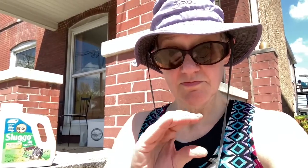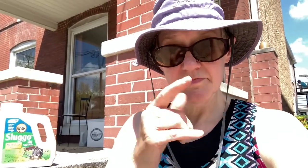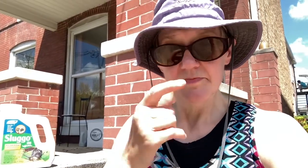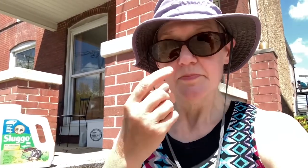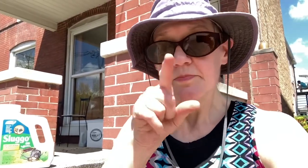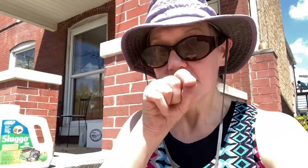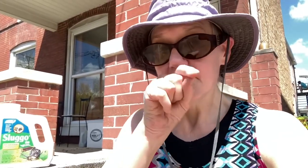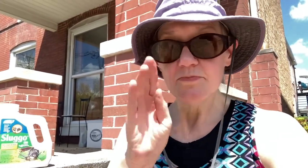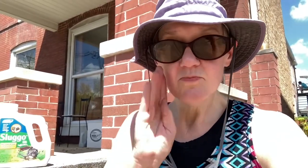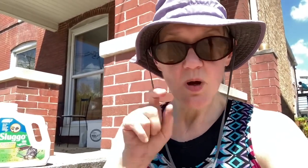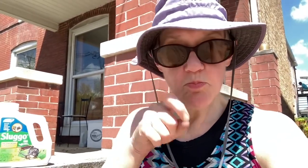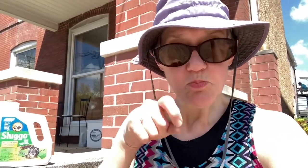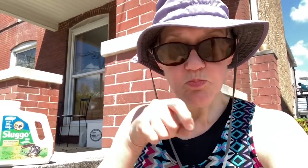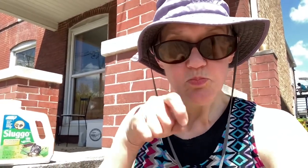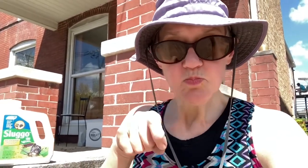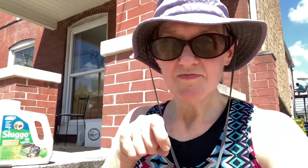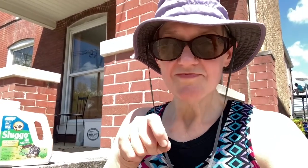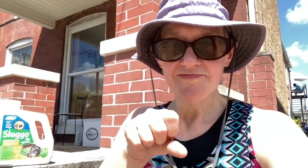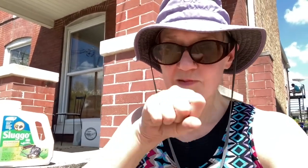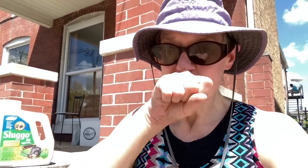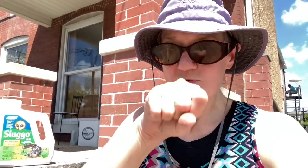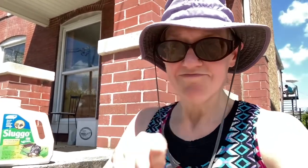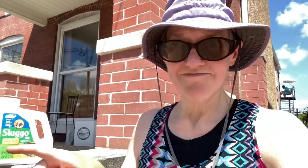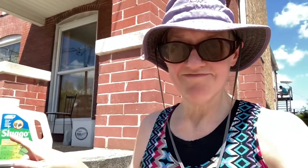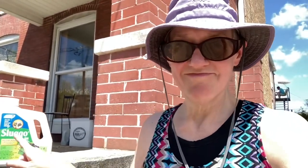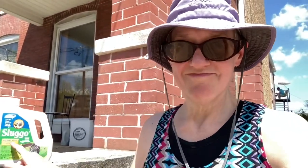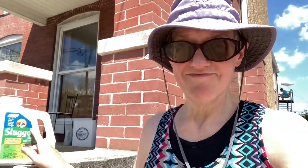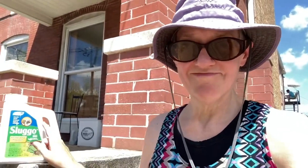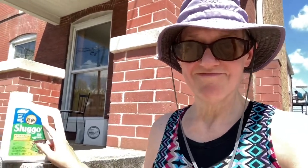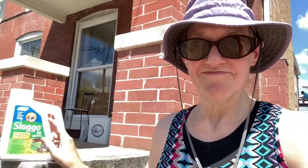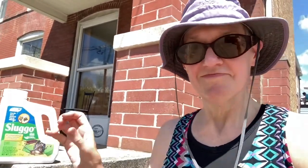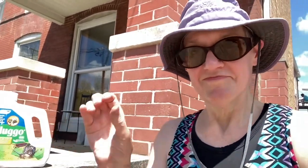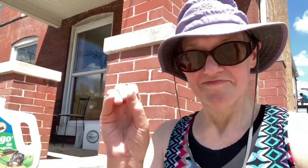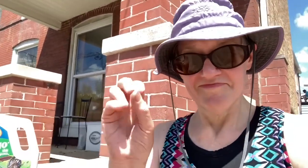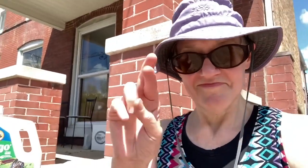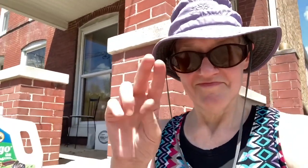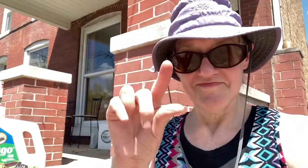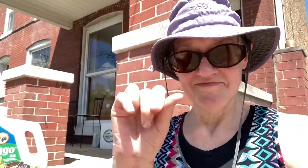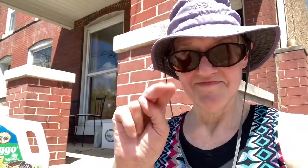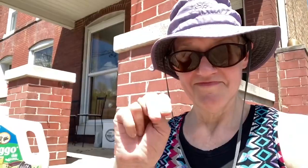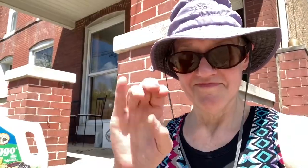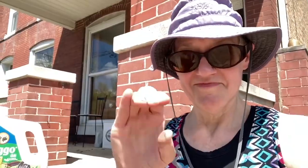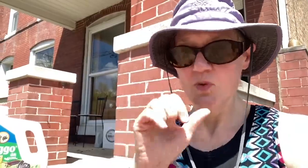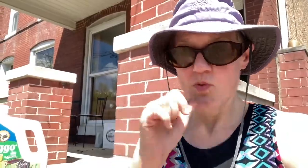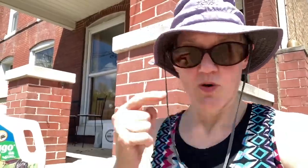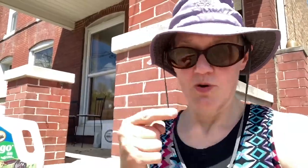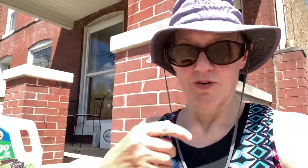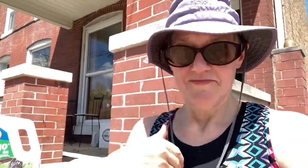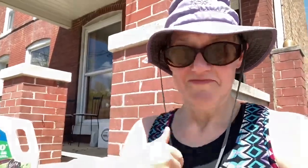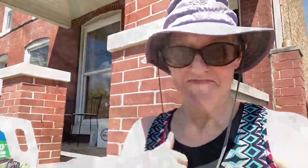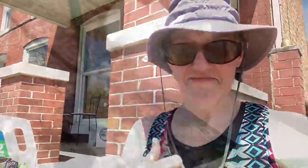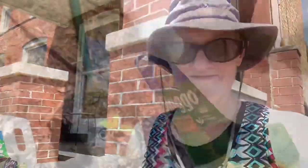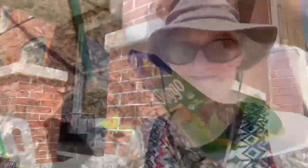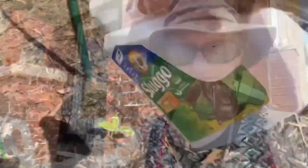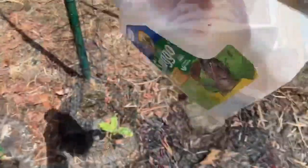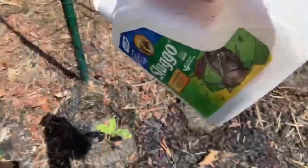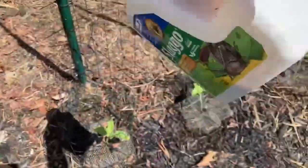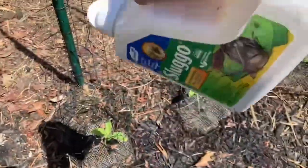But I'm going to put the Sluggo down and then cover it with mulch because the birds will just eat it up. They love it. It's organic and it won't hurt